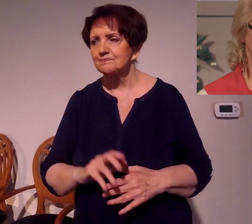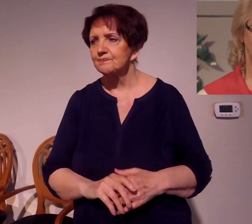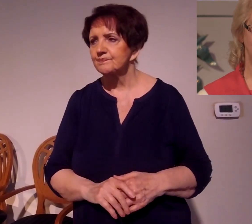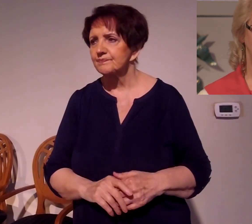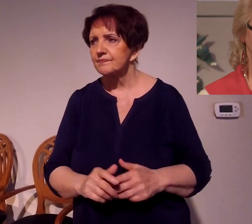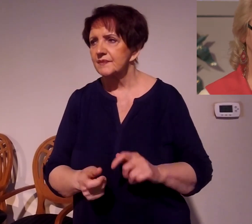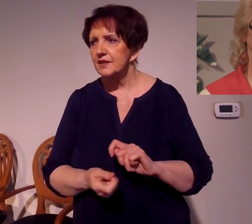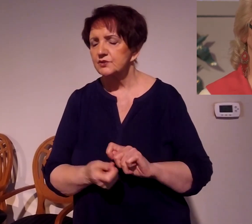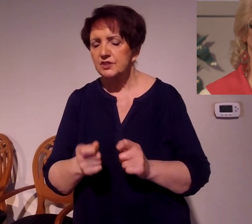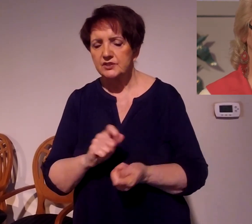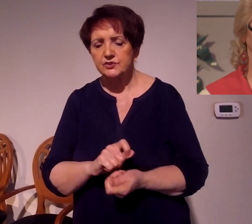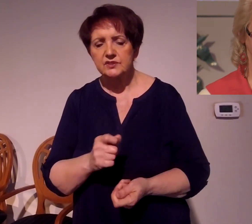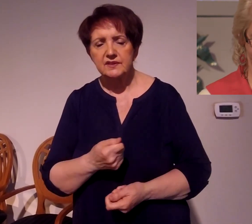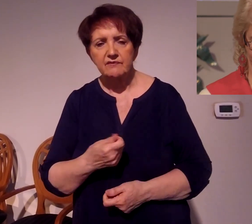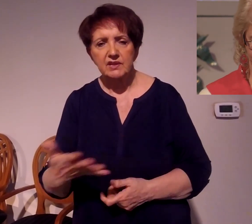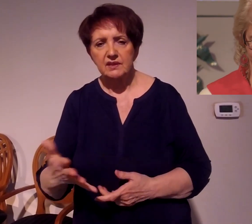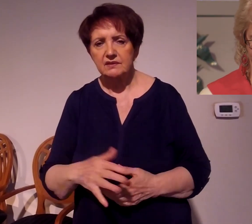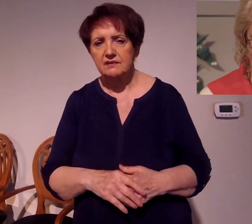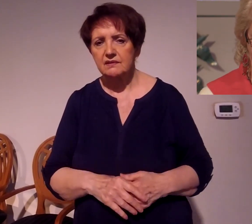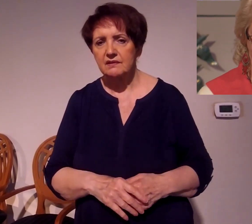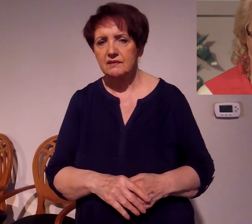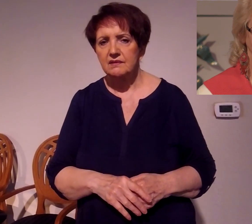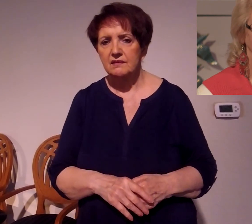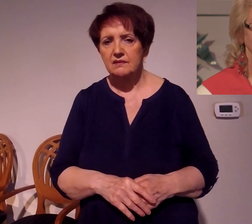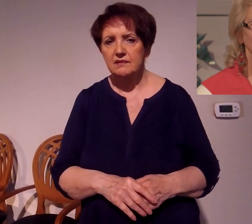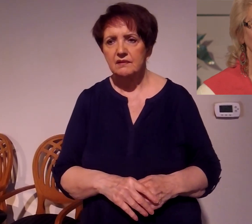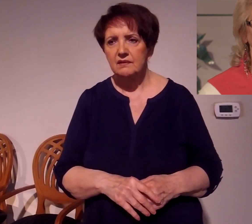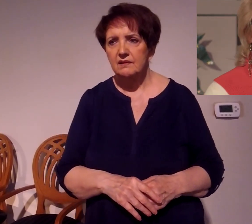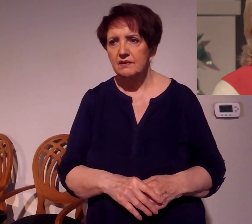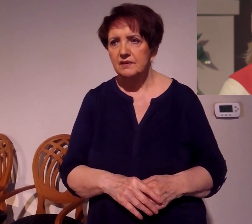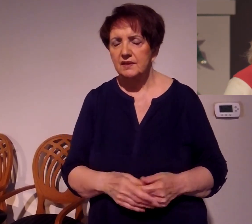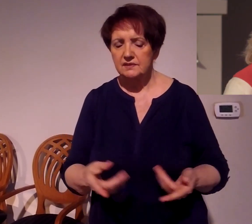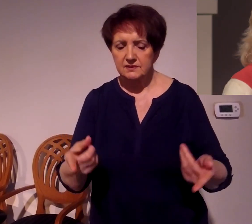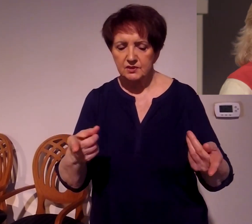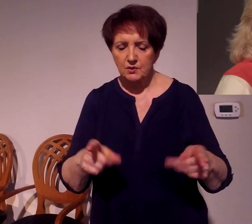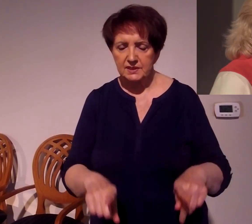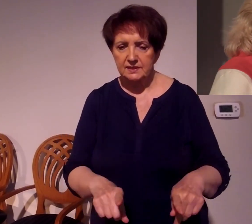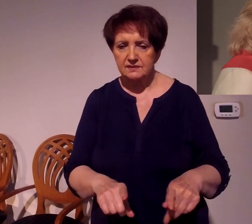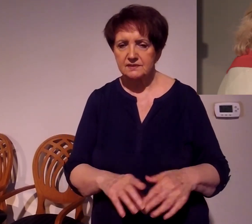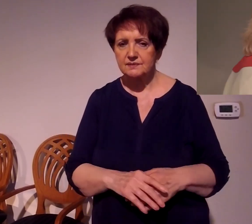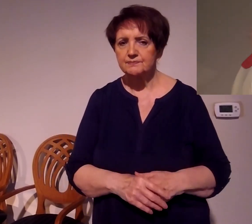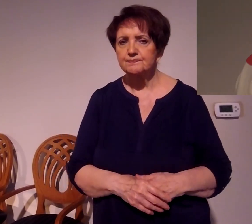It changes everything. And so it is.